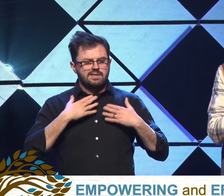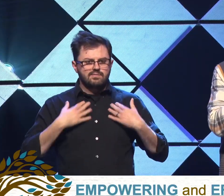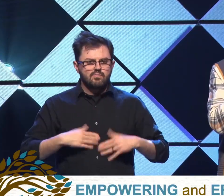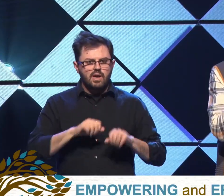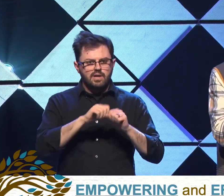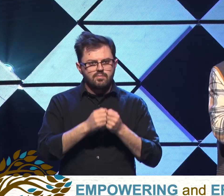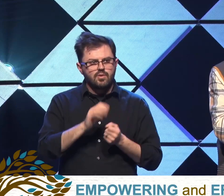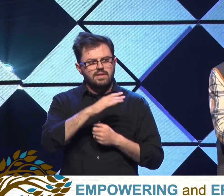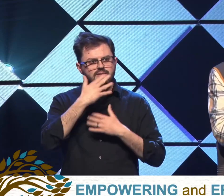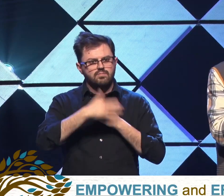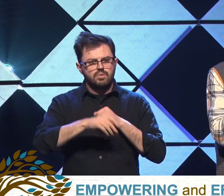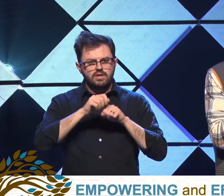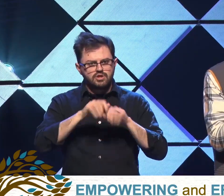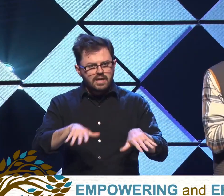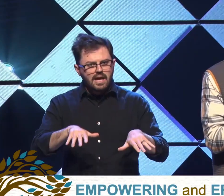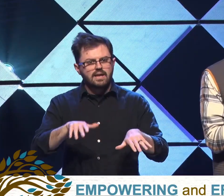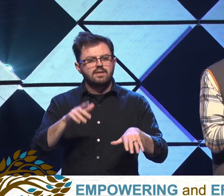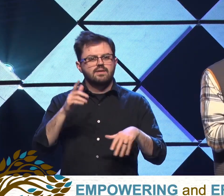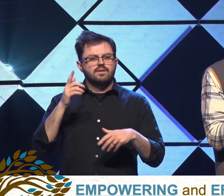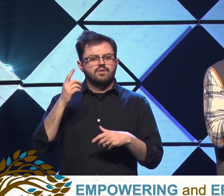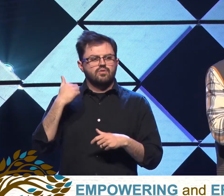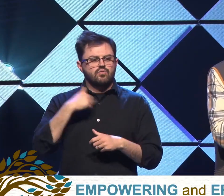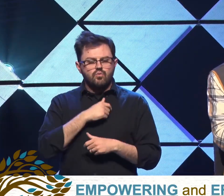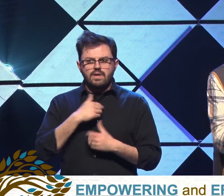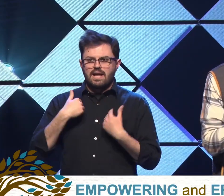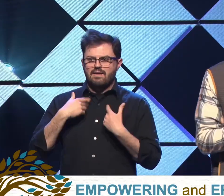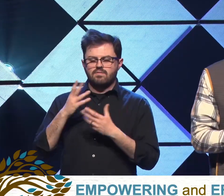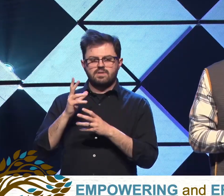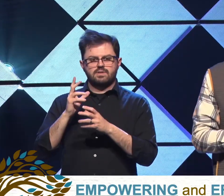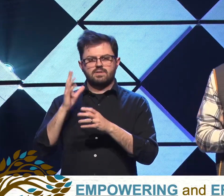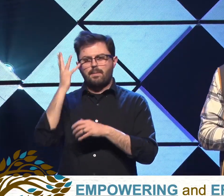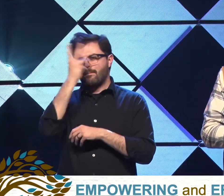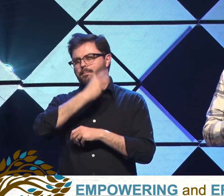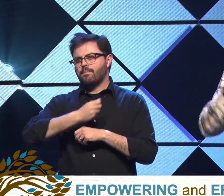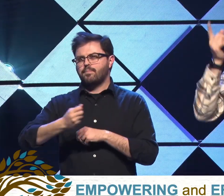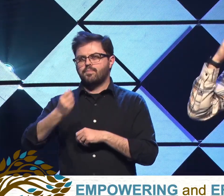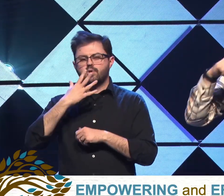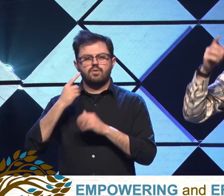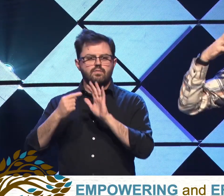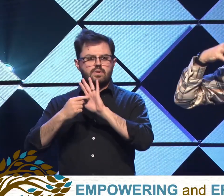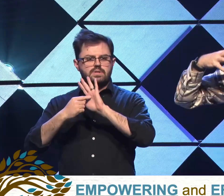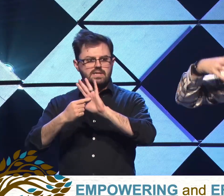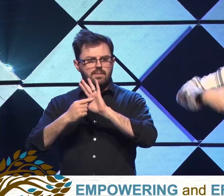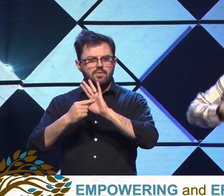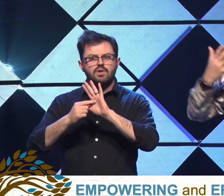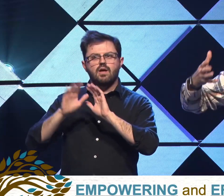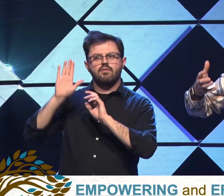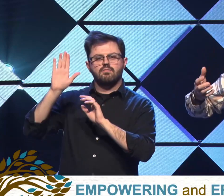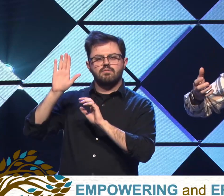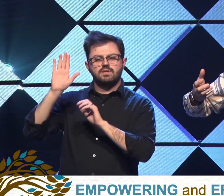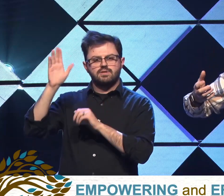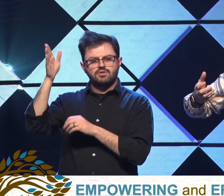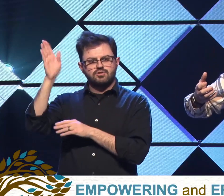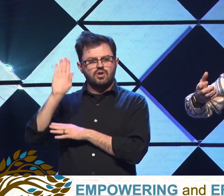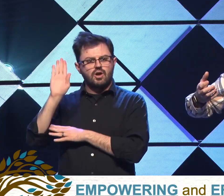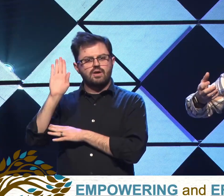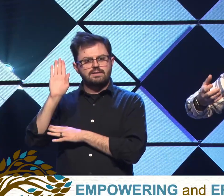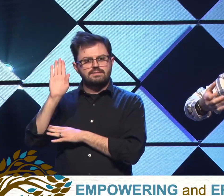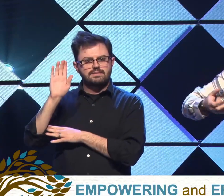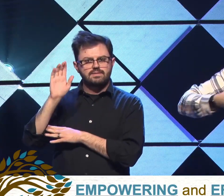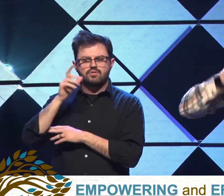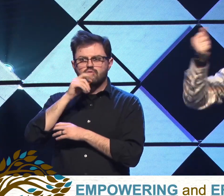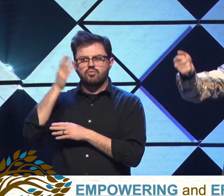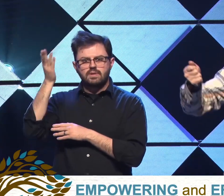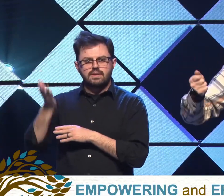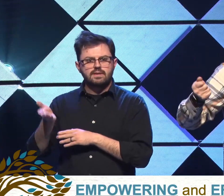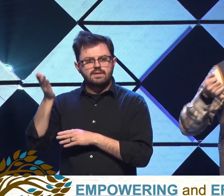beautiful picture of the very nature of God. The very nature of reality, and that nature empowers us,